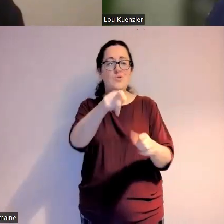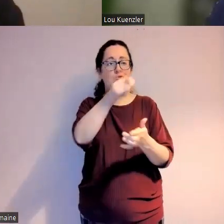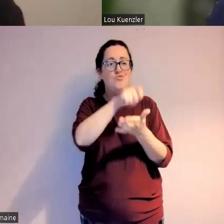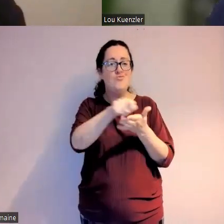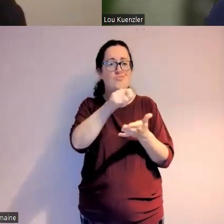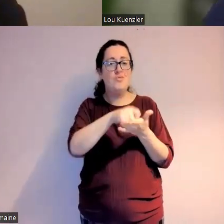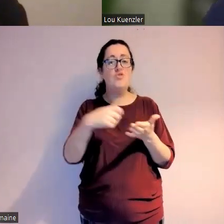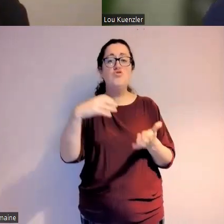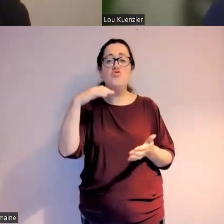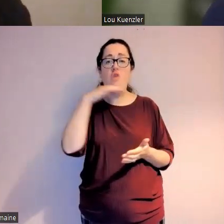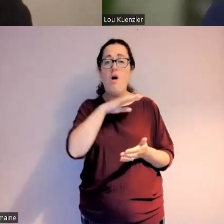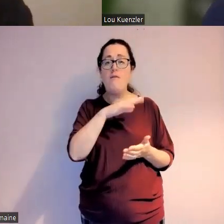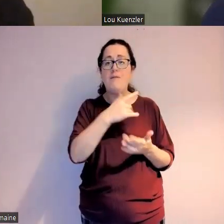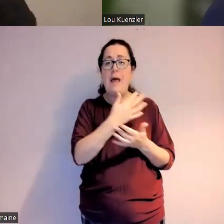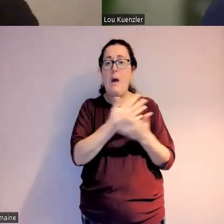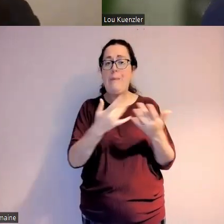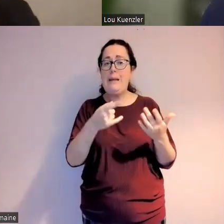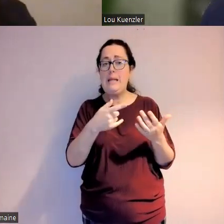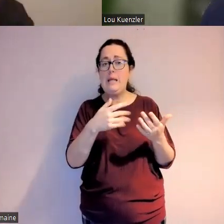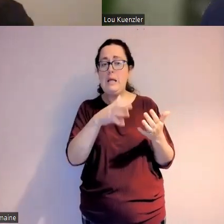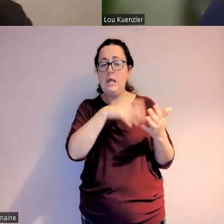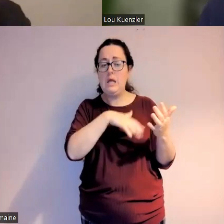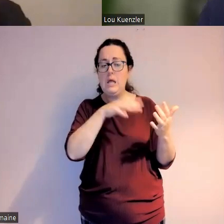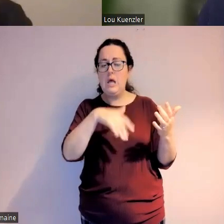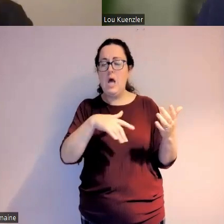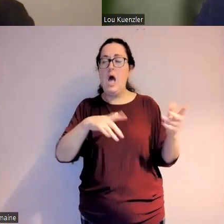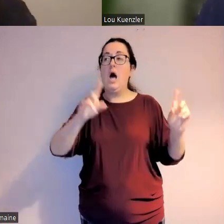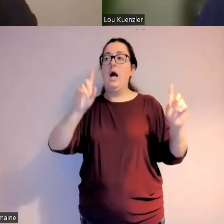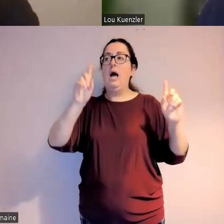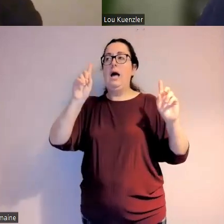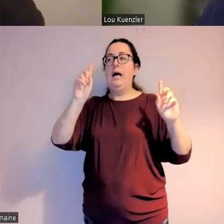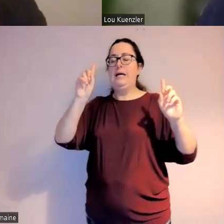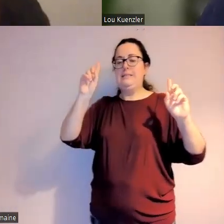of a story. This is tricky. So